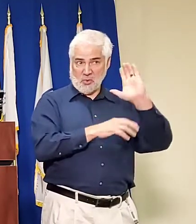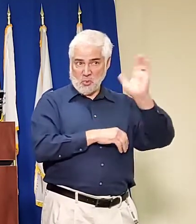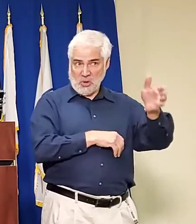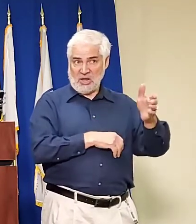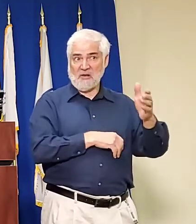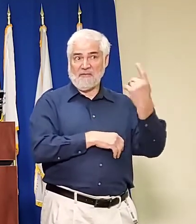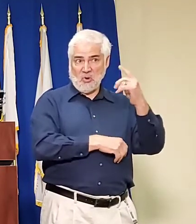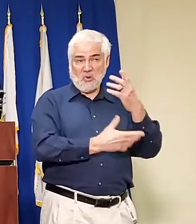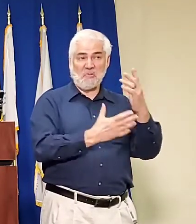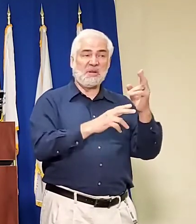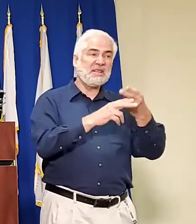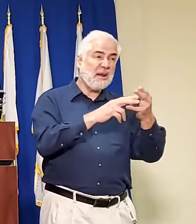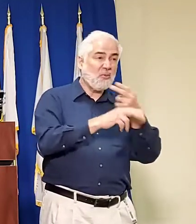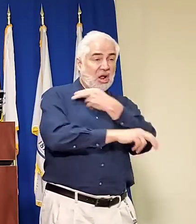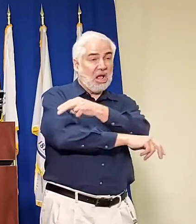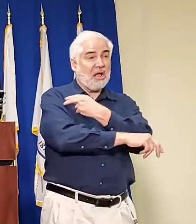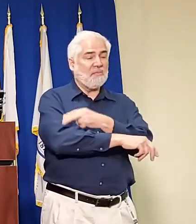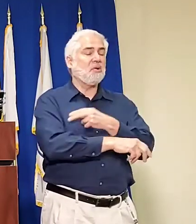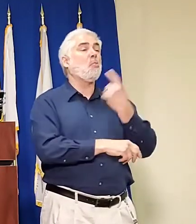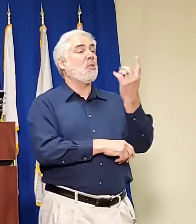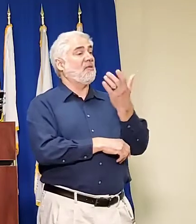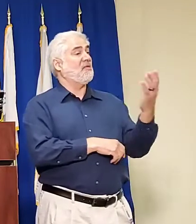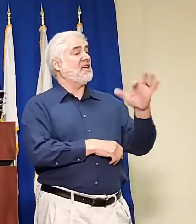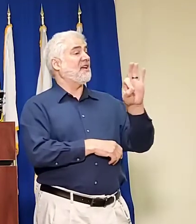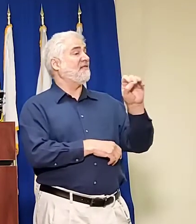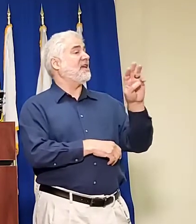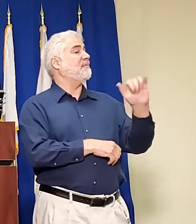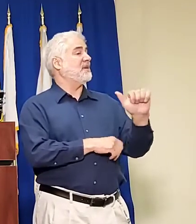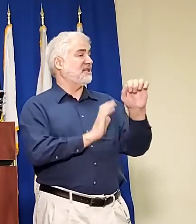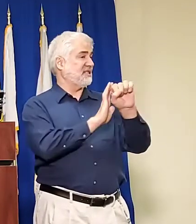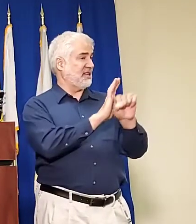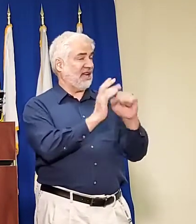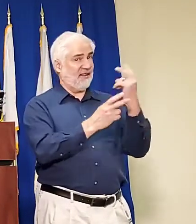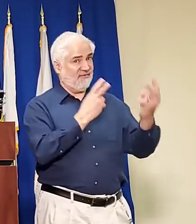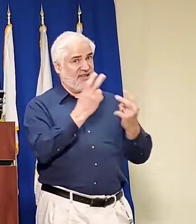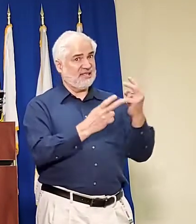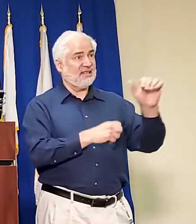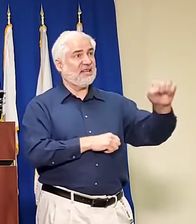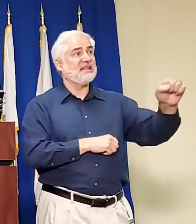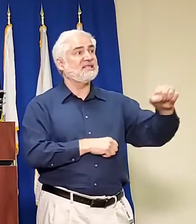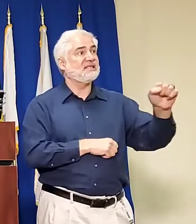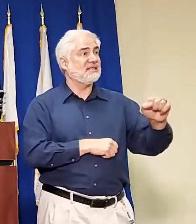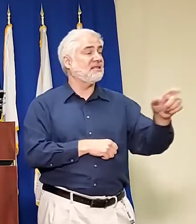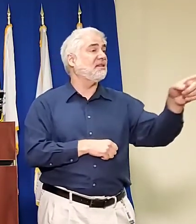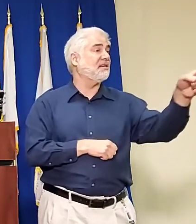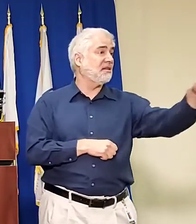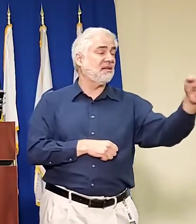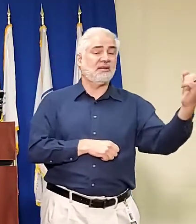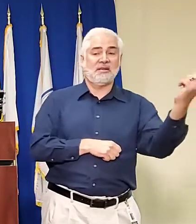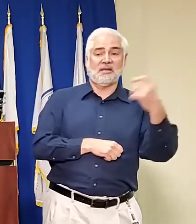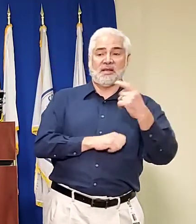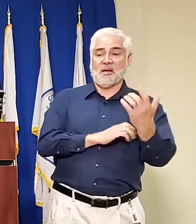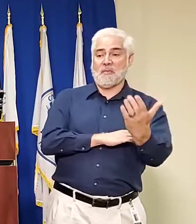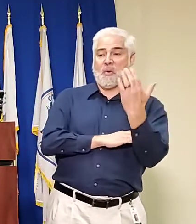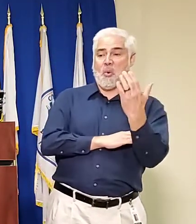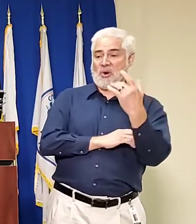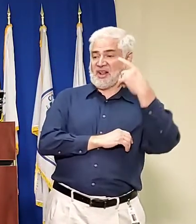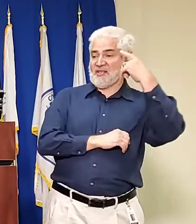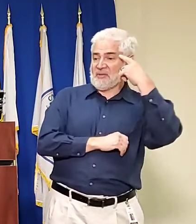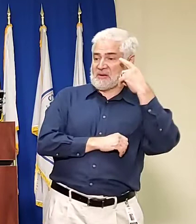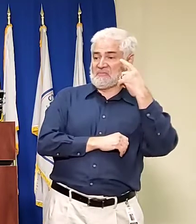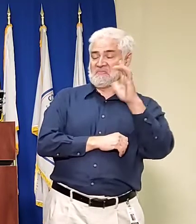facilities that FEMA and the state visited. Yes, sir. Yes, so, this morning, I think there